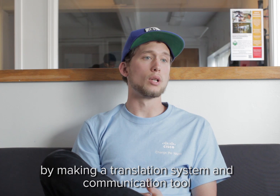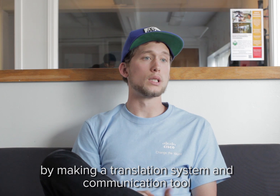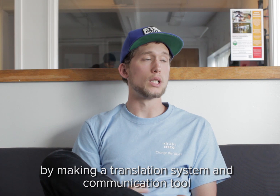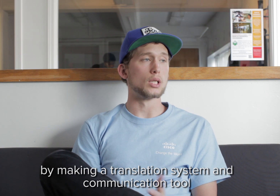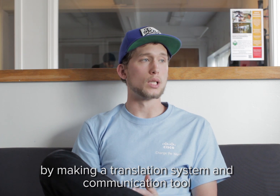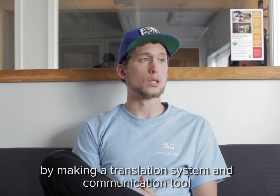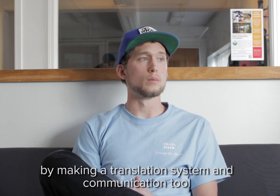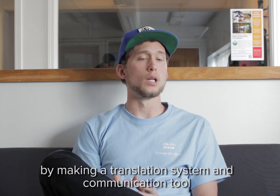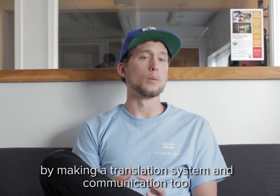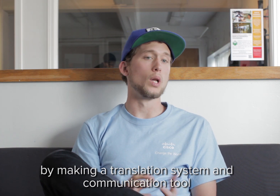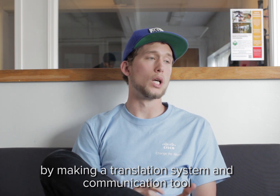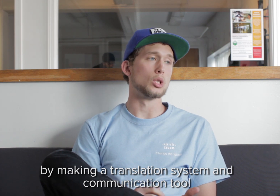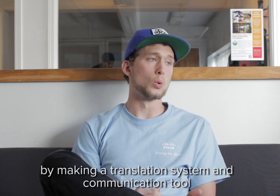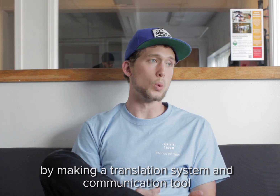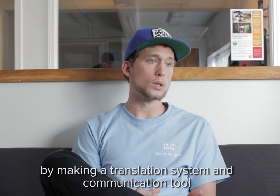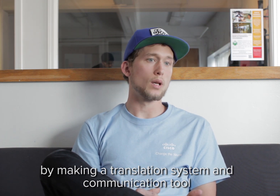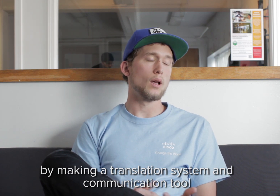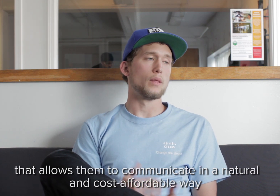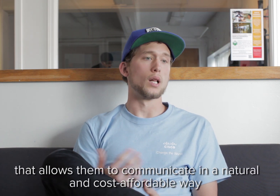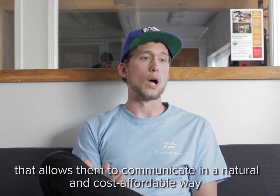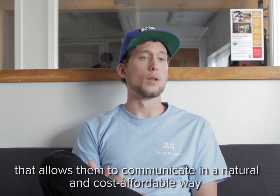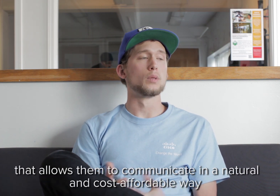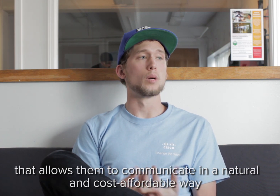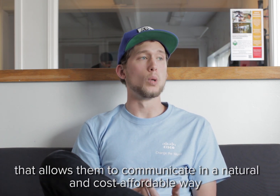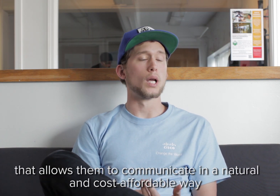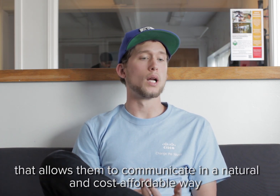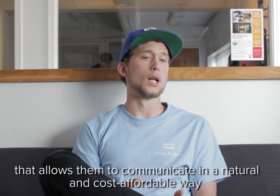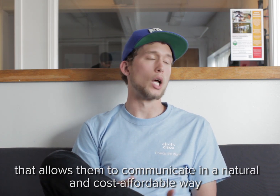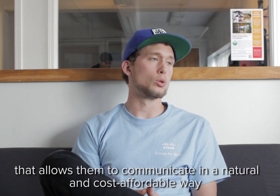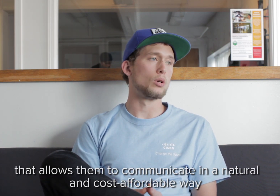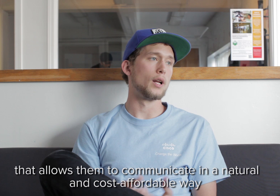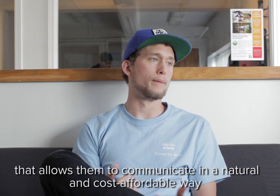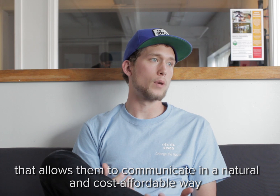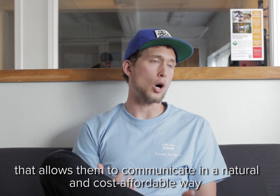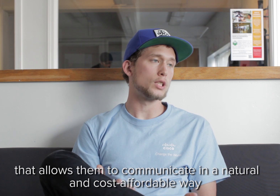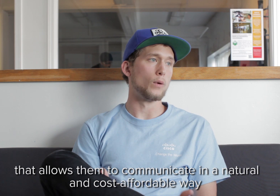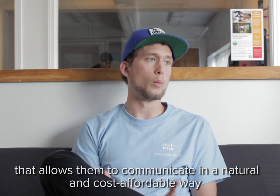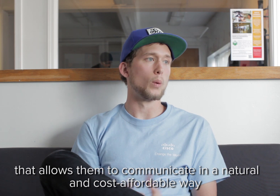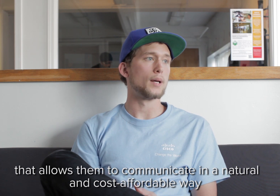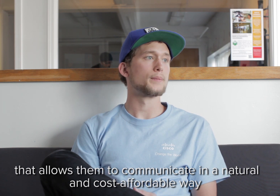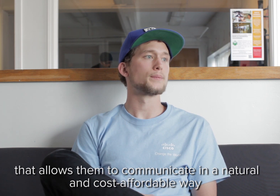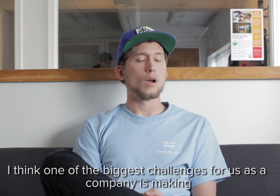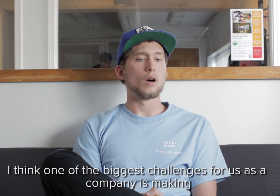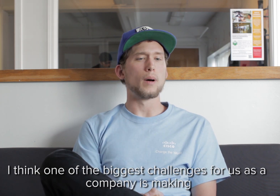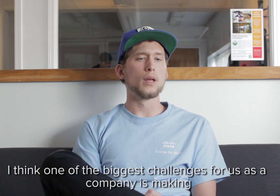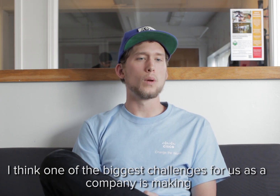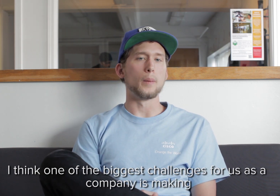translation systems and communication tools that allow them to communicate in a natural and cost affordable way. I think one of the